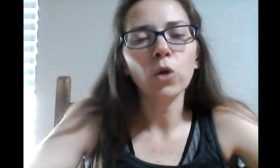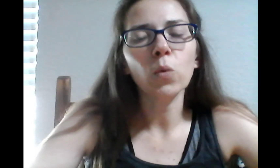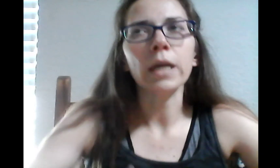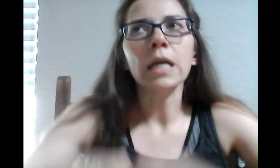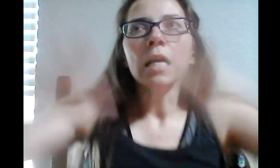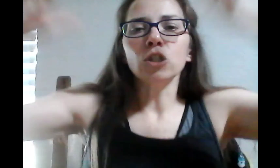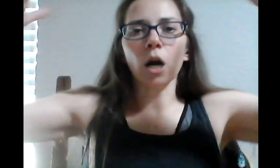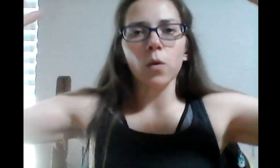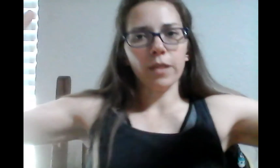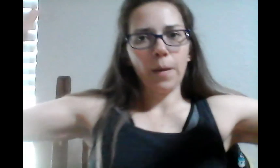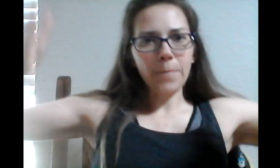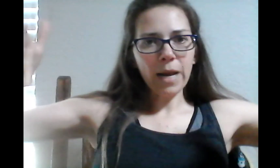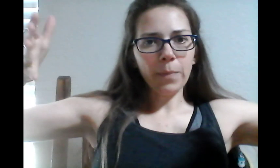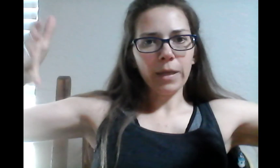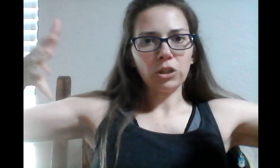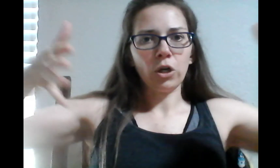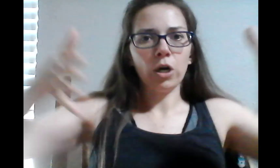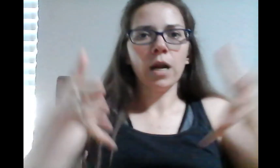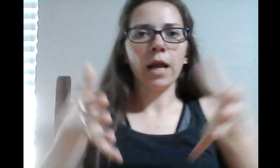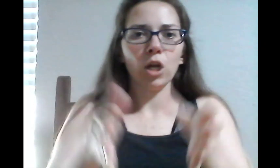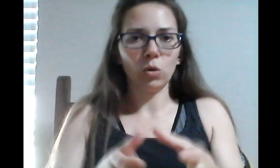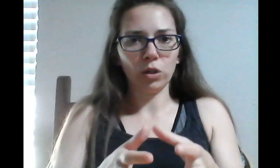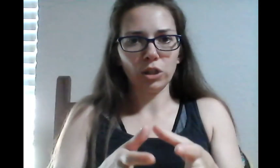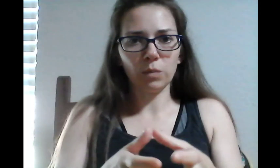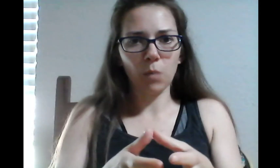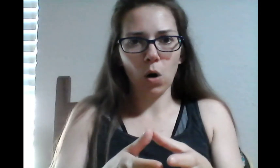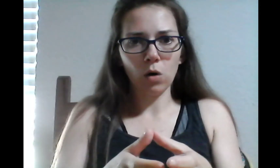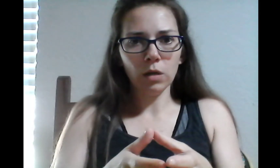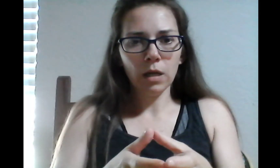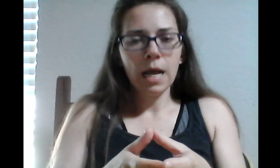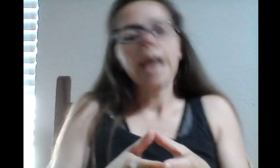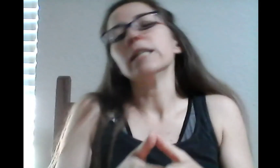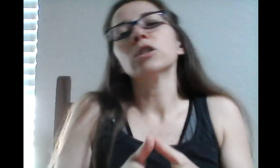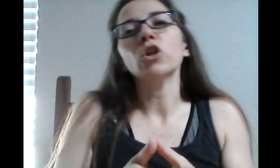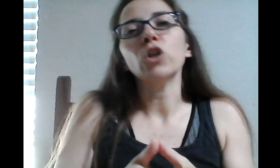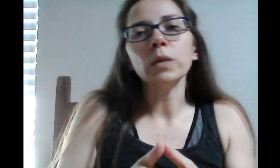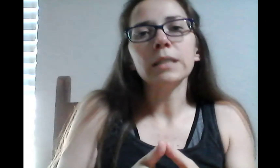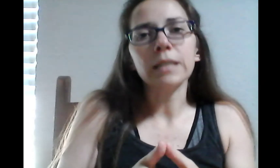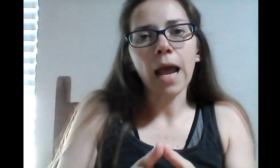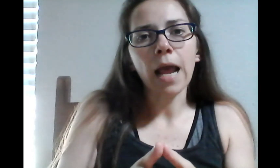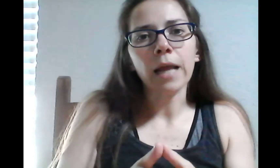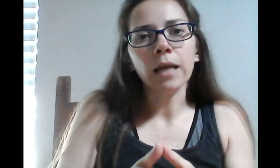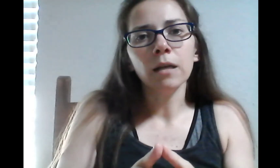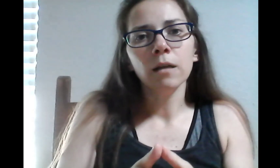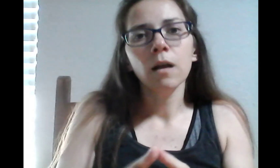would start with the big picture and go to the small. And so you would say,